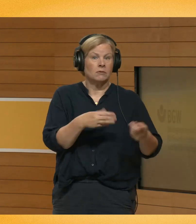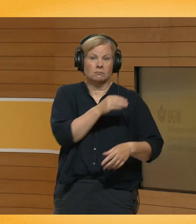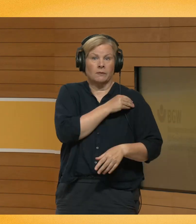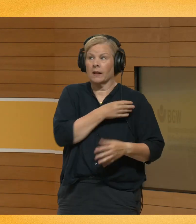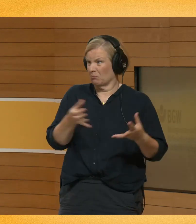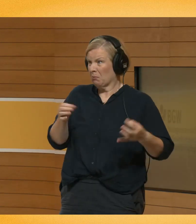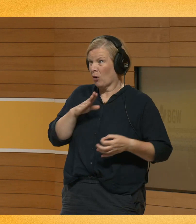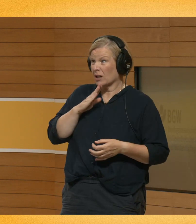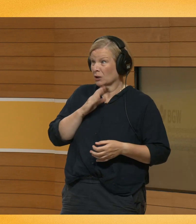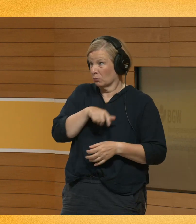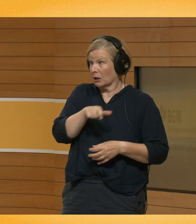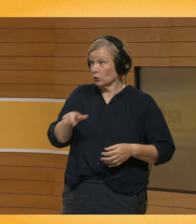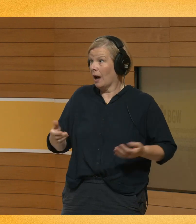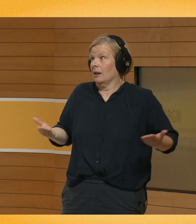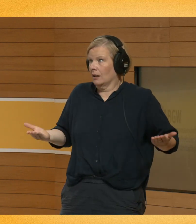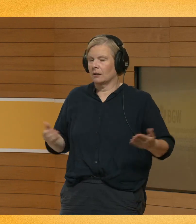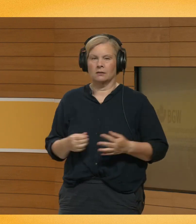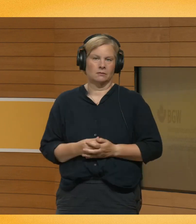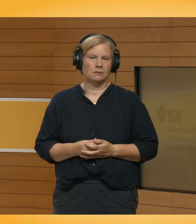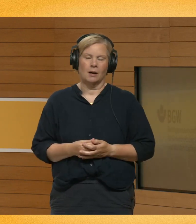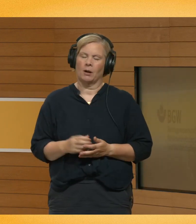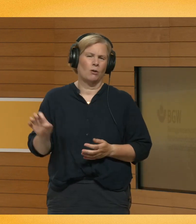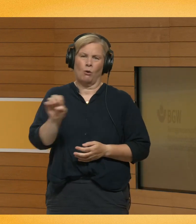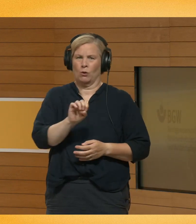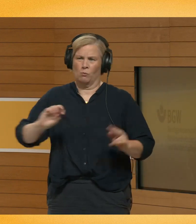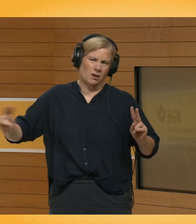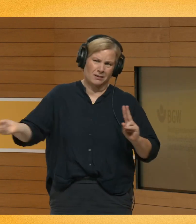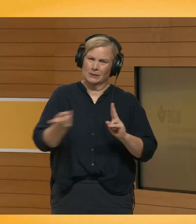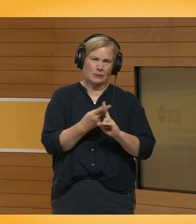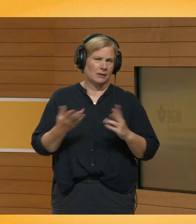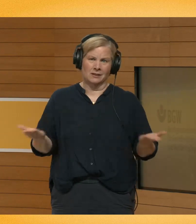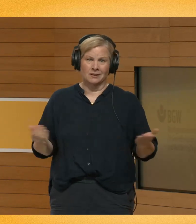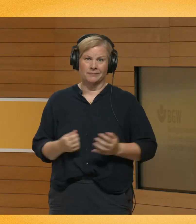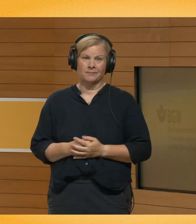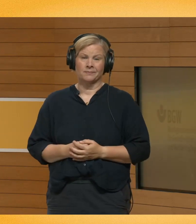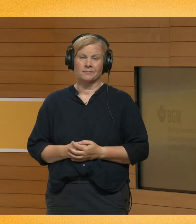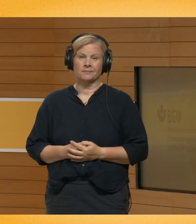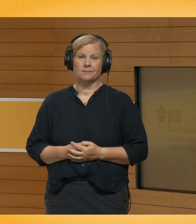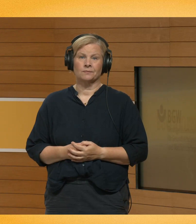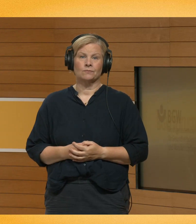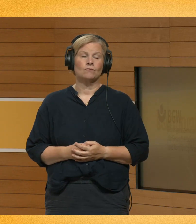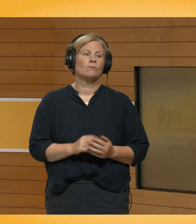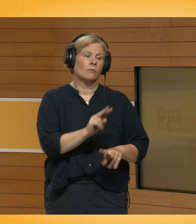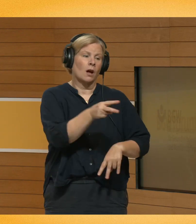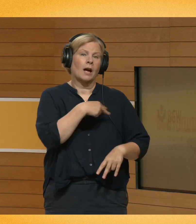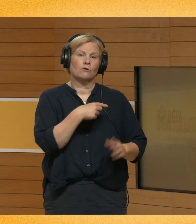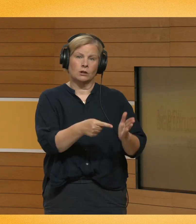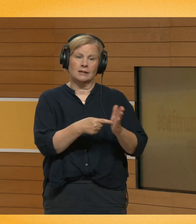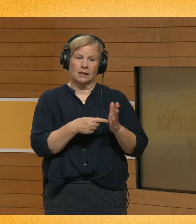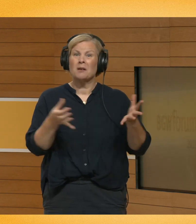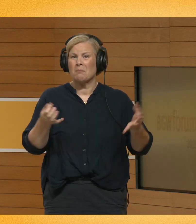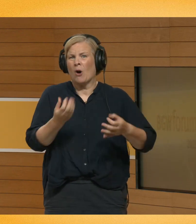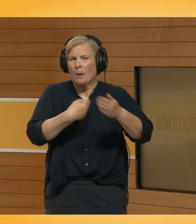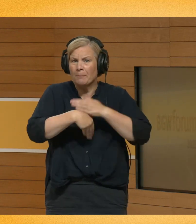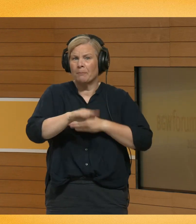wanted more staff to get the job done. We are implementing the safe staffing